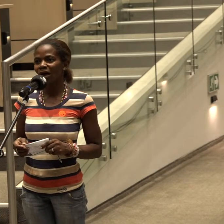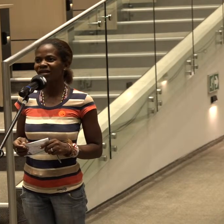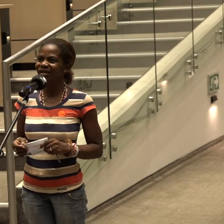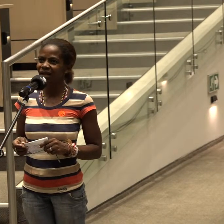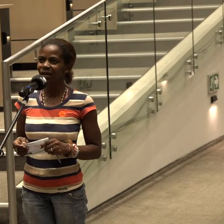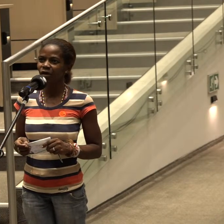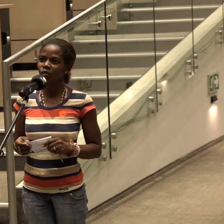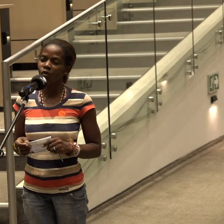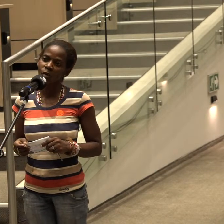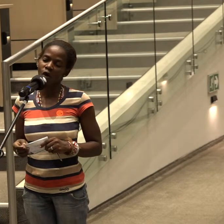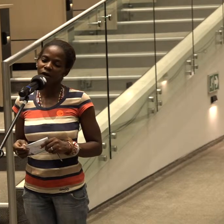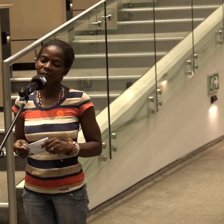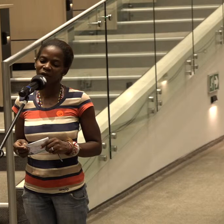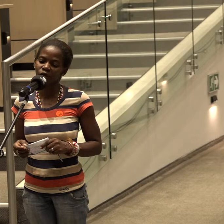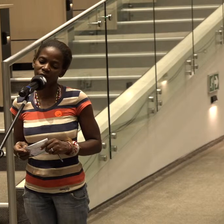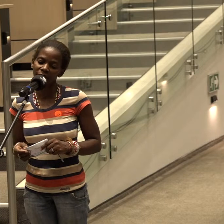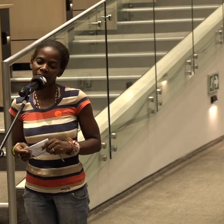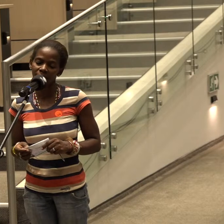personal